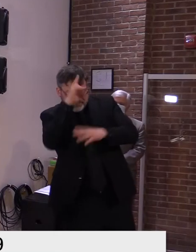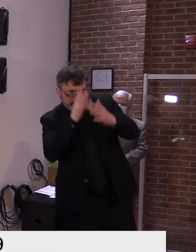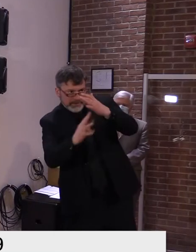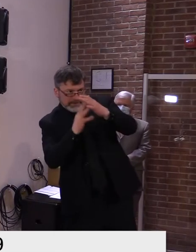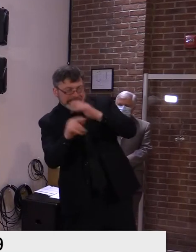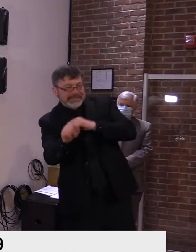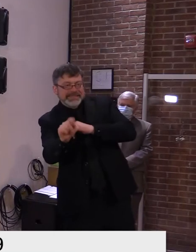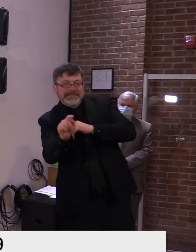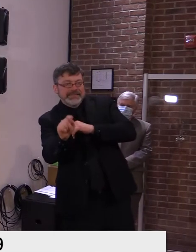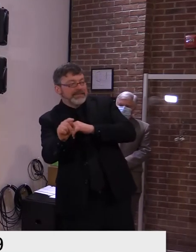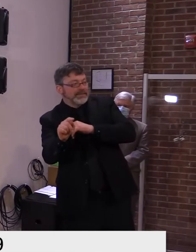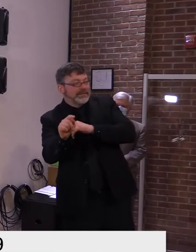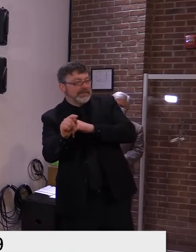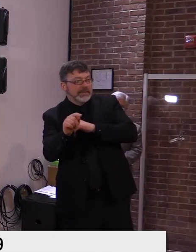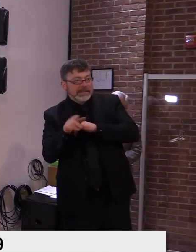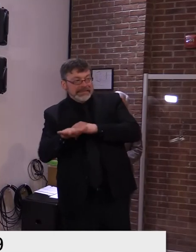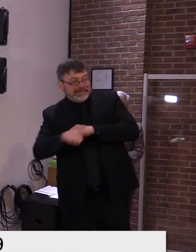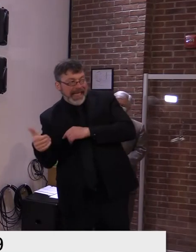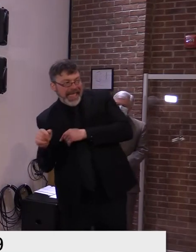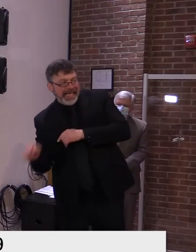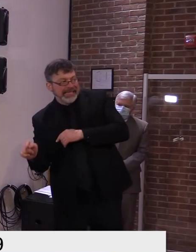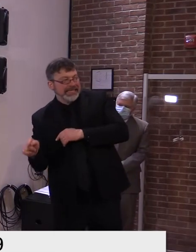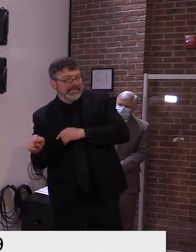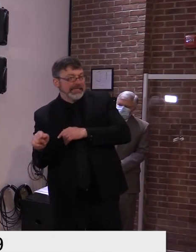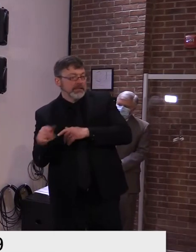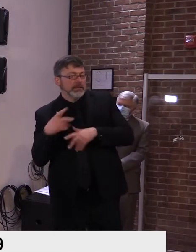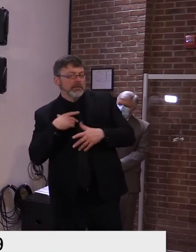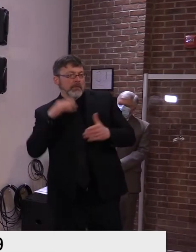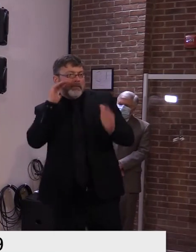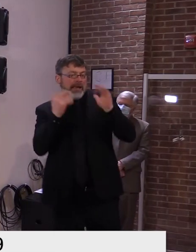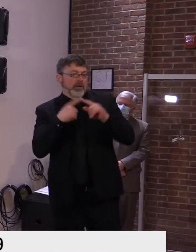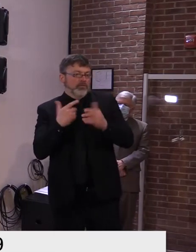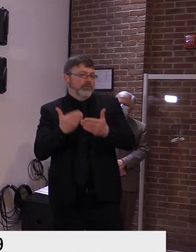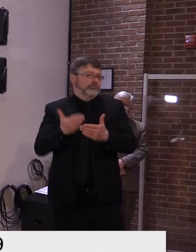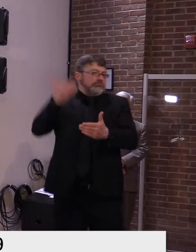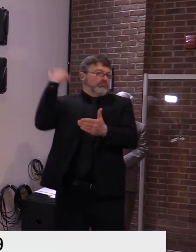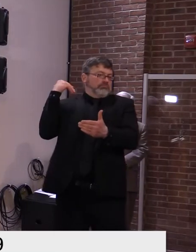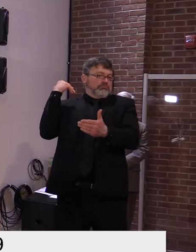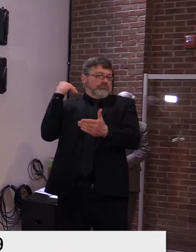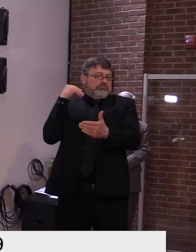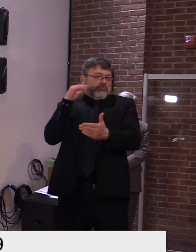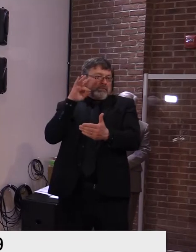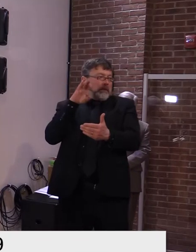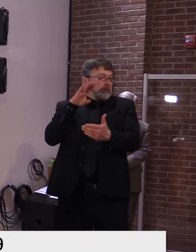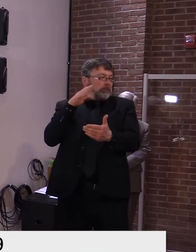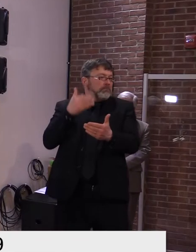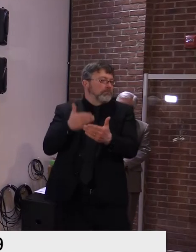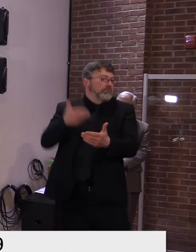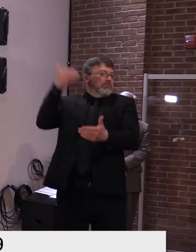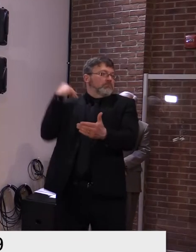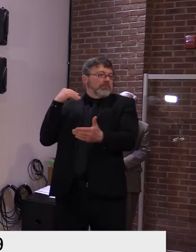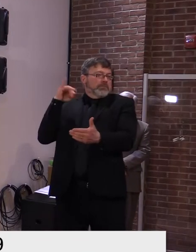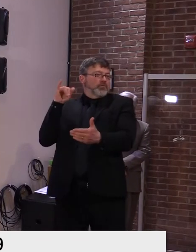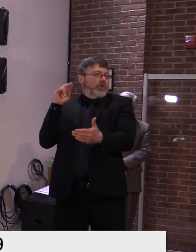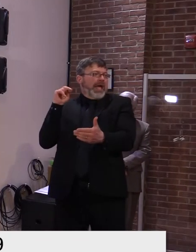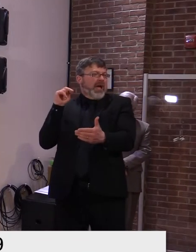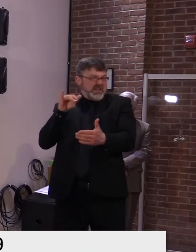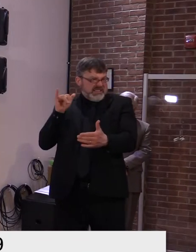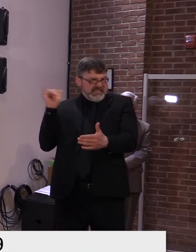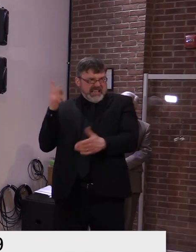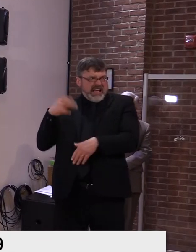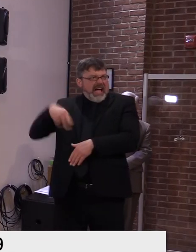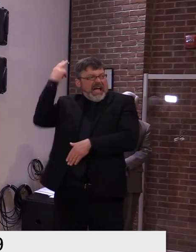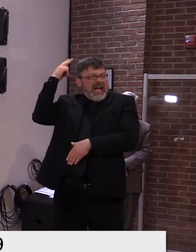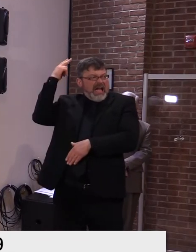so, or, you know, with the hospitalizations, and it stayed relatively flat and is in fact